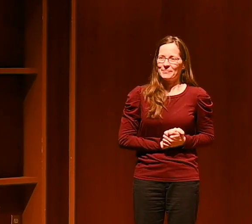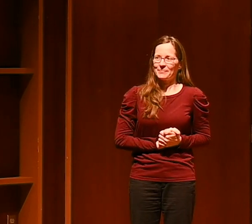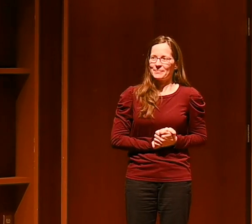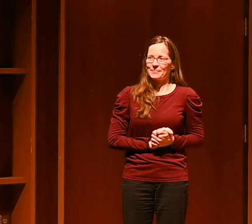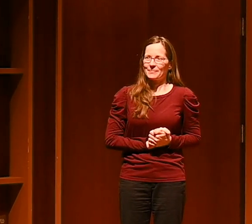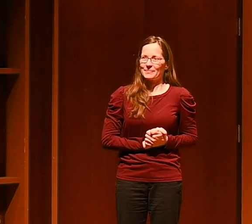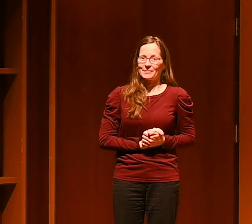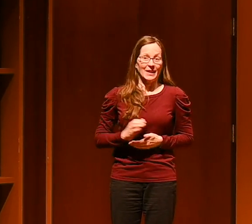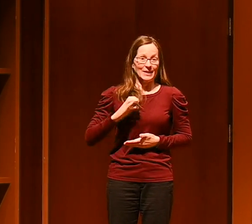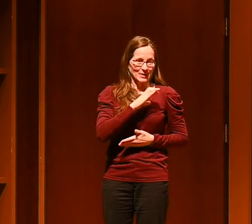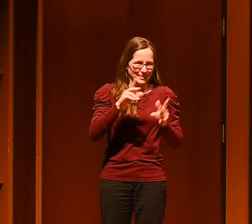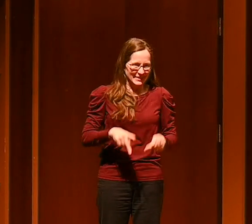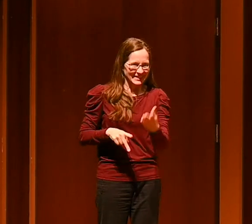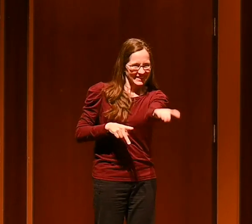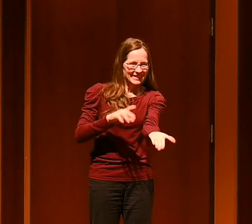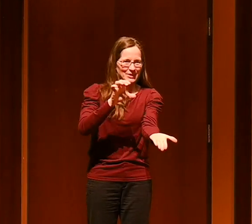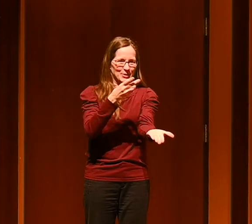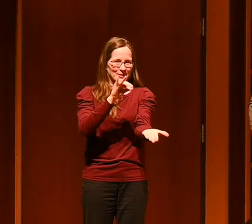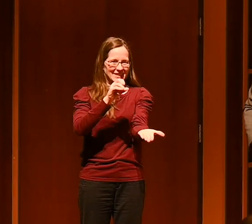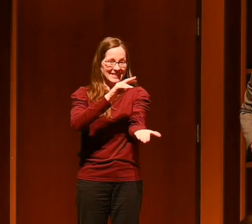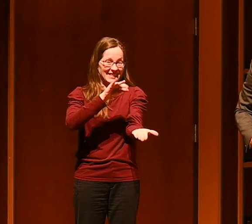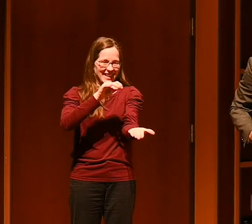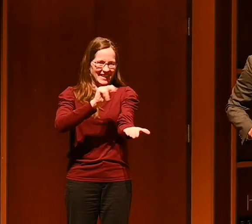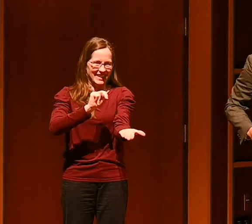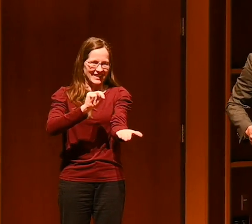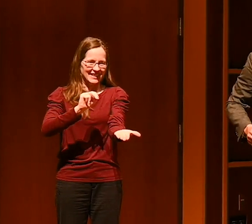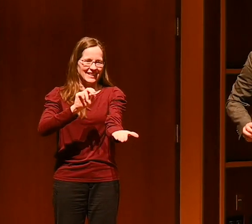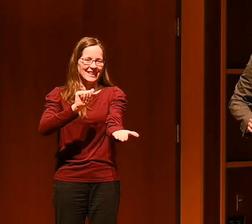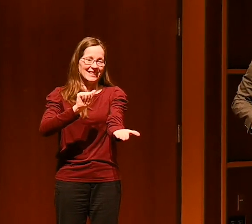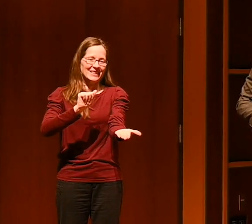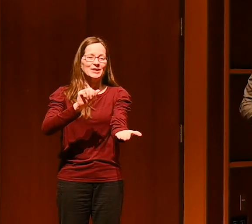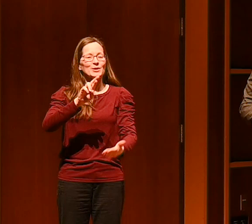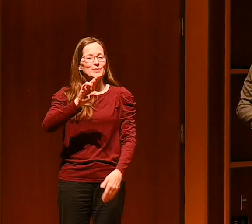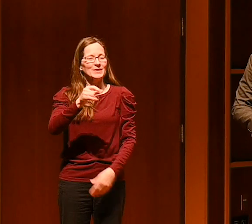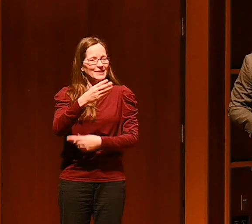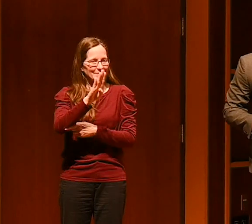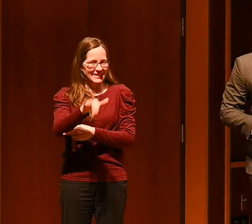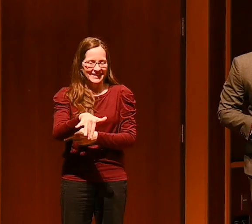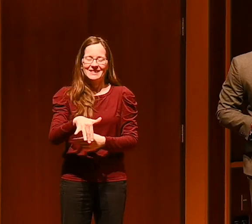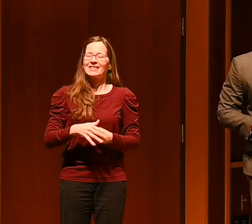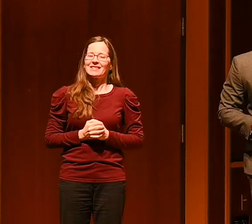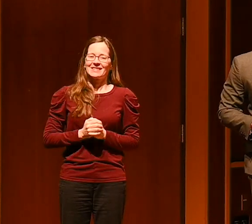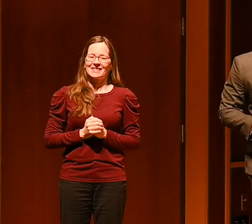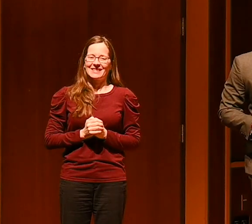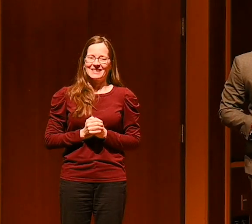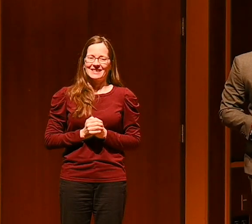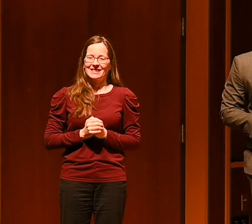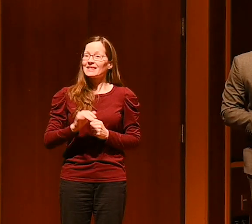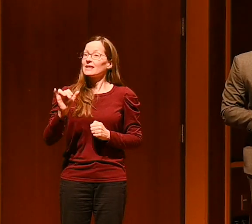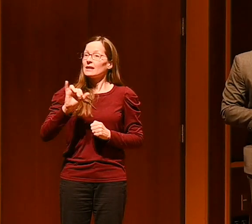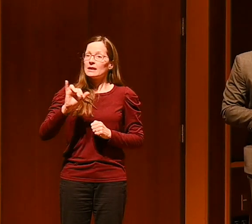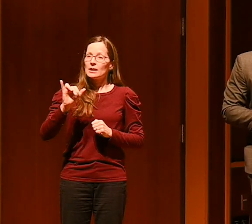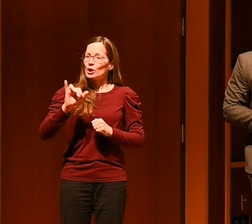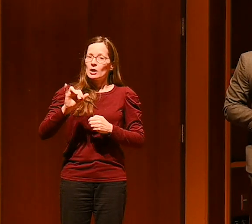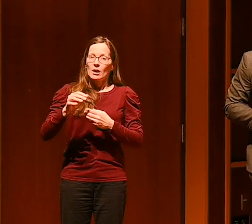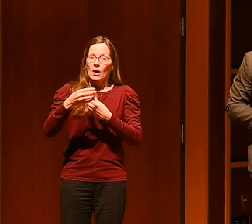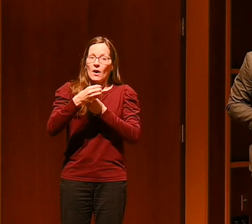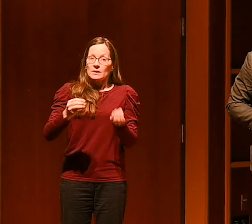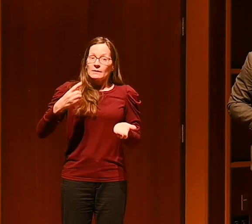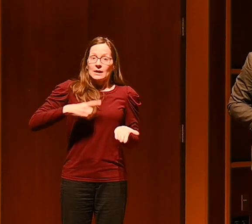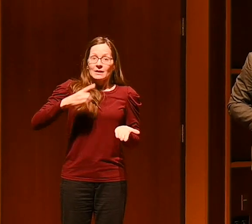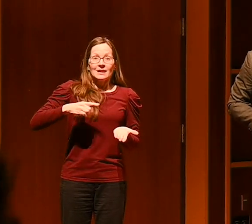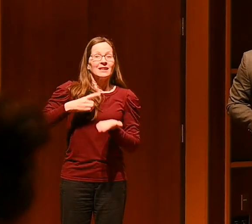Councilperson, I just saw Christiana Rigby. There you go. And I believe representing from the Office of Delegate Chow Wu, Jody